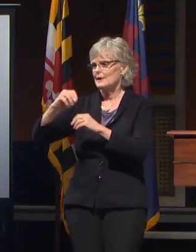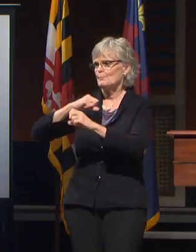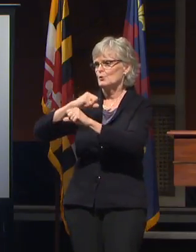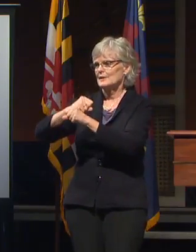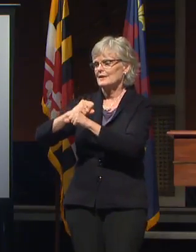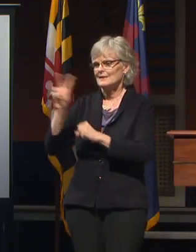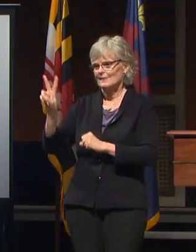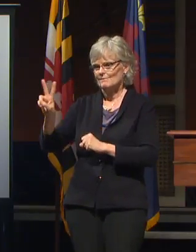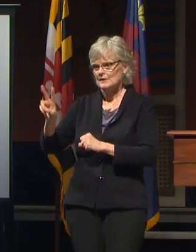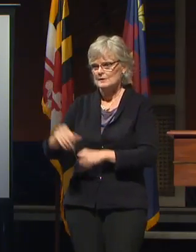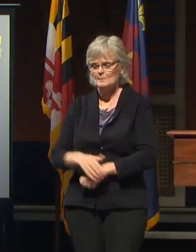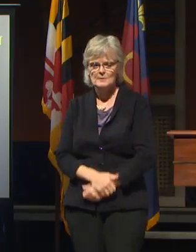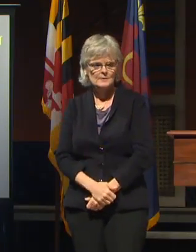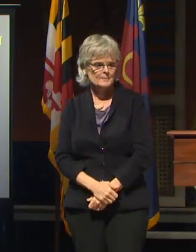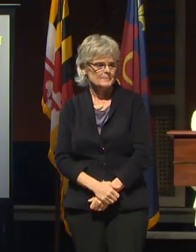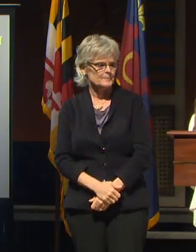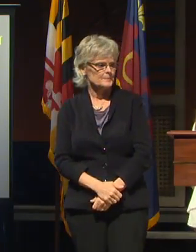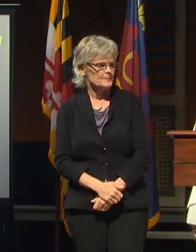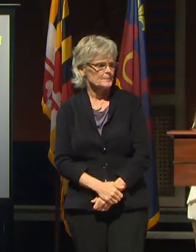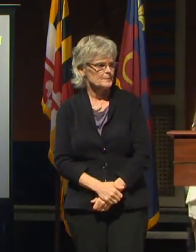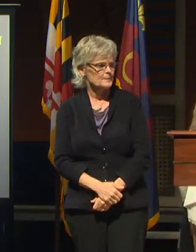victims.